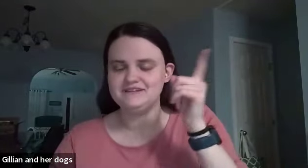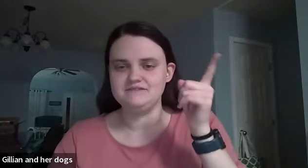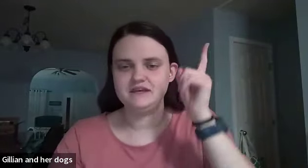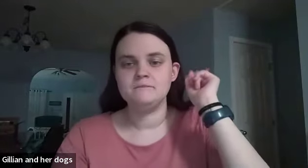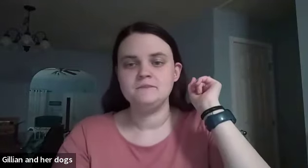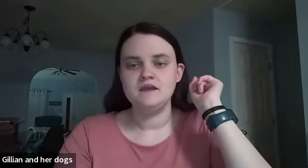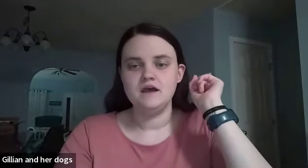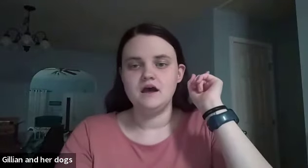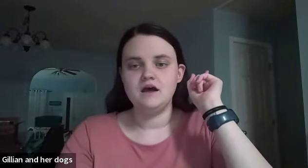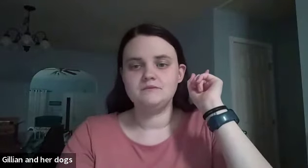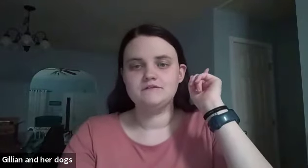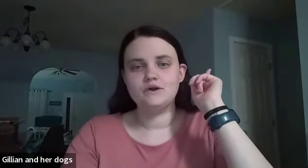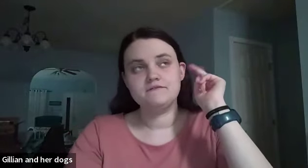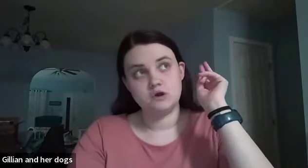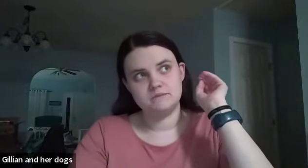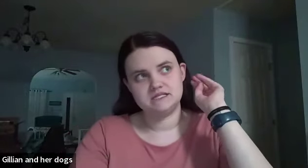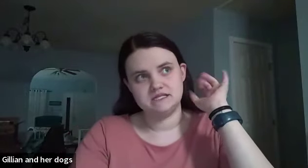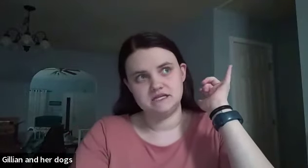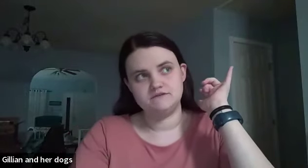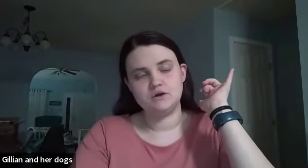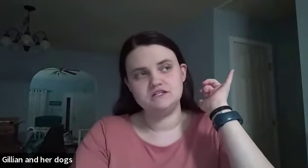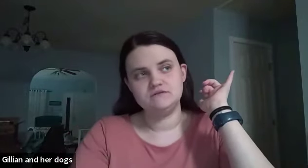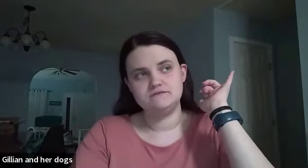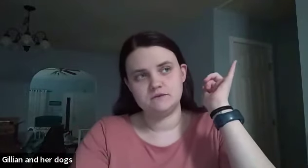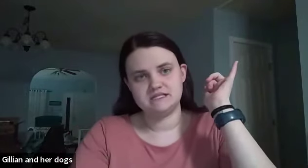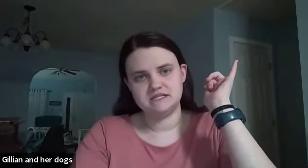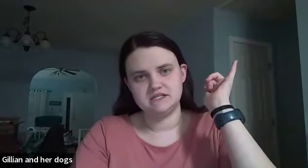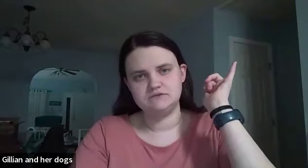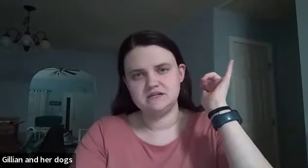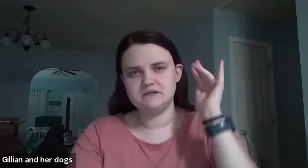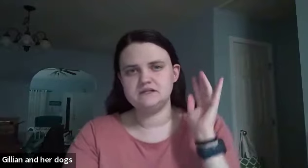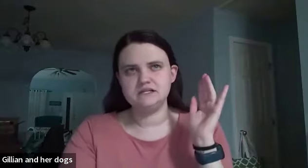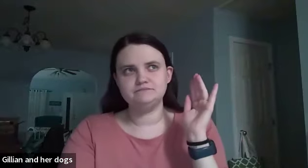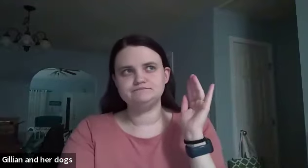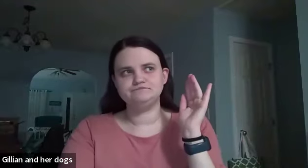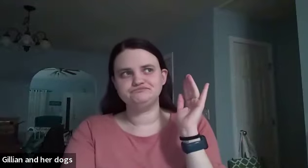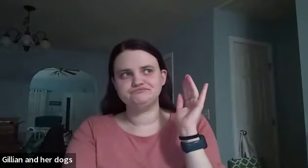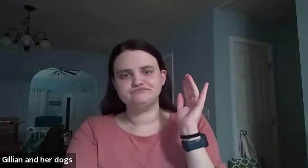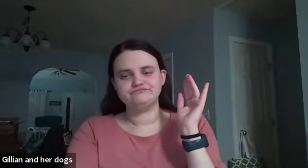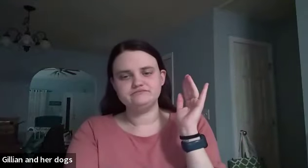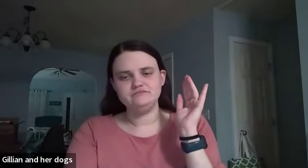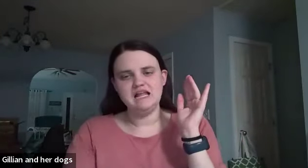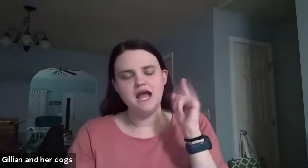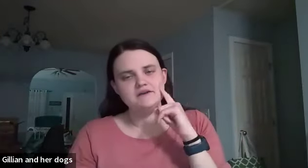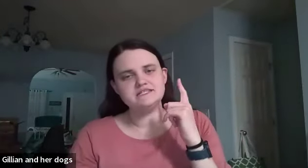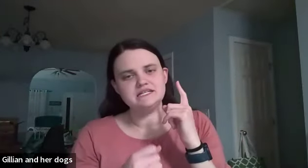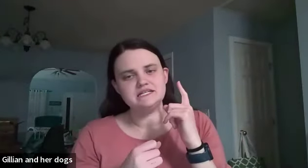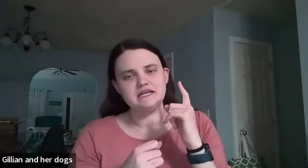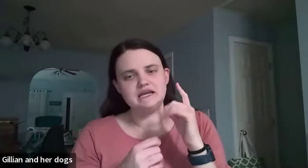I didn't even think. For a pharmacy, if you're going to a pharmacy, you typically, I've seen it